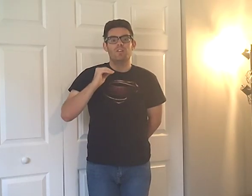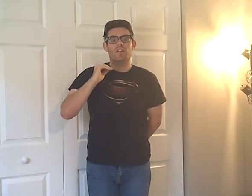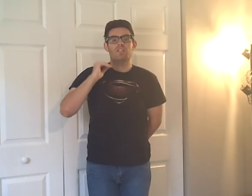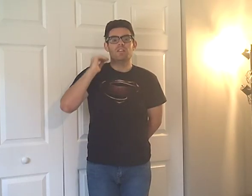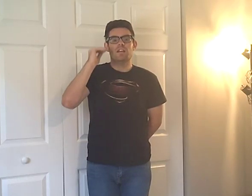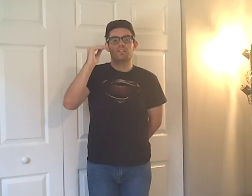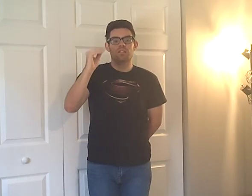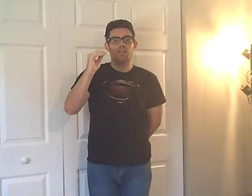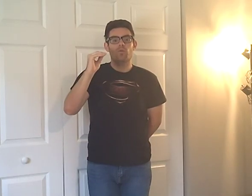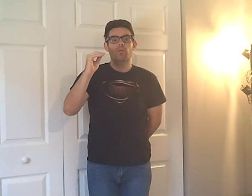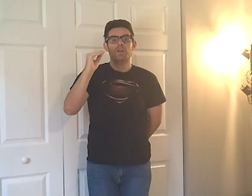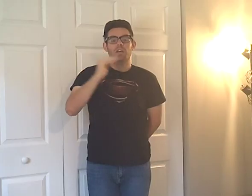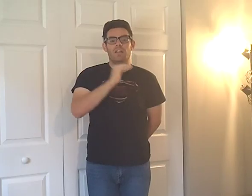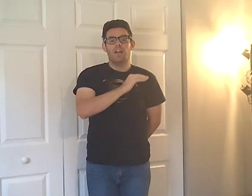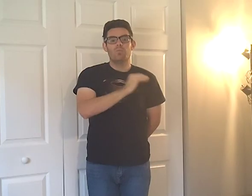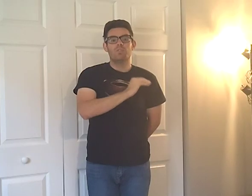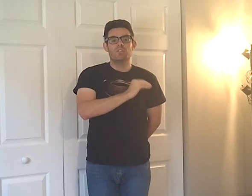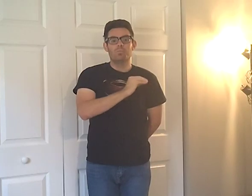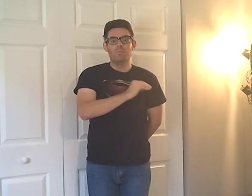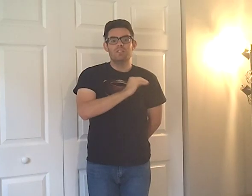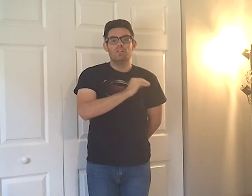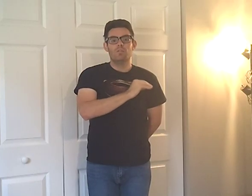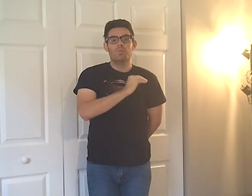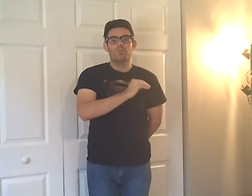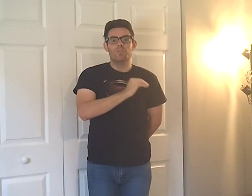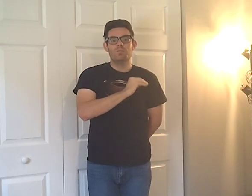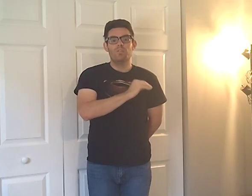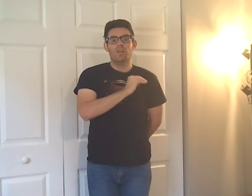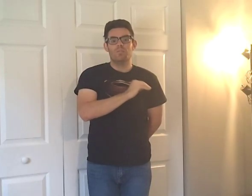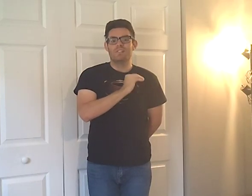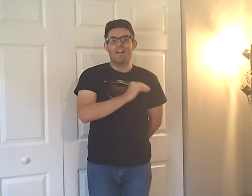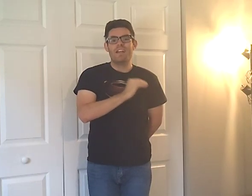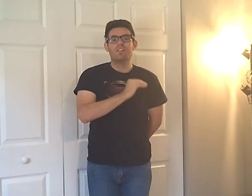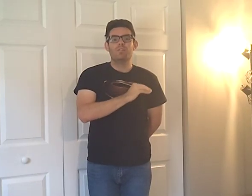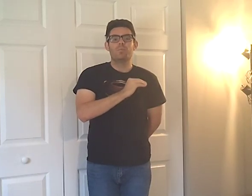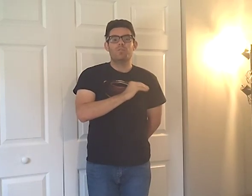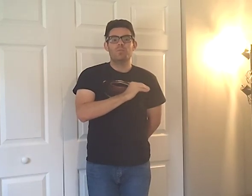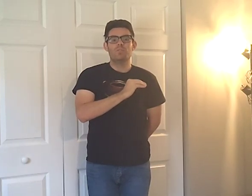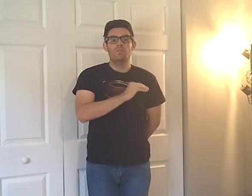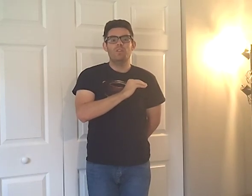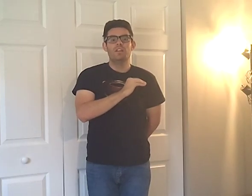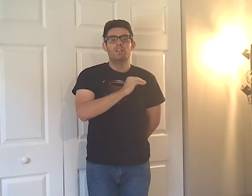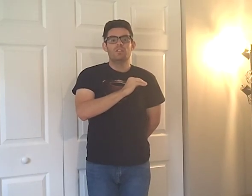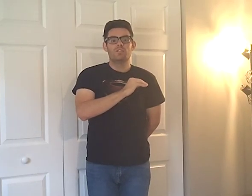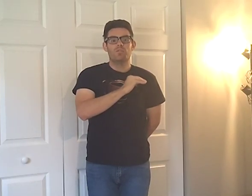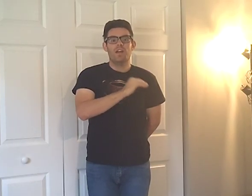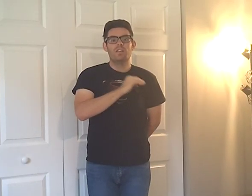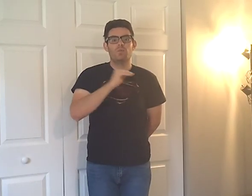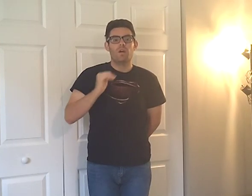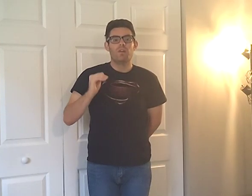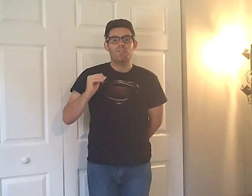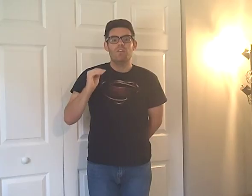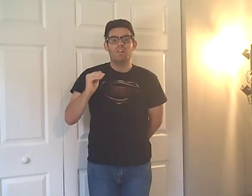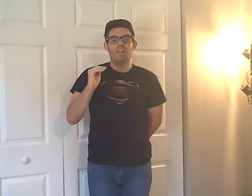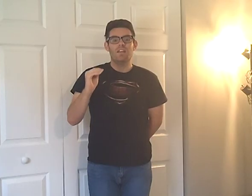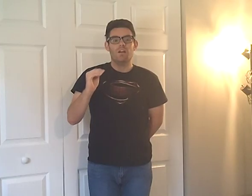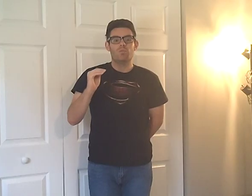would take it to the next level. And that was missing a little bit from this movie. That was lacking a little bit from this movie. So that is why I would have to give it an 18 out of